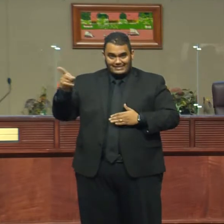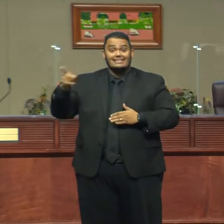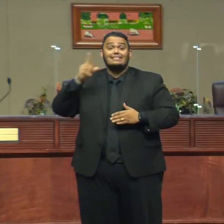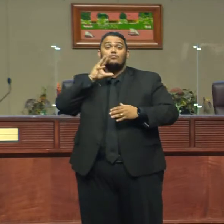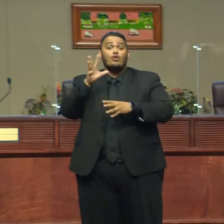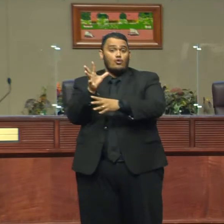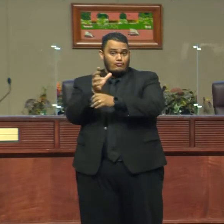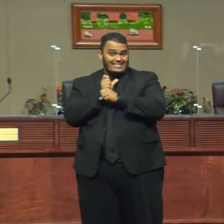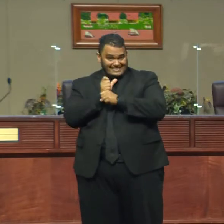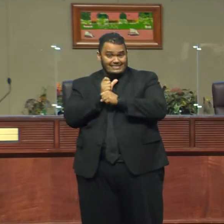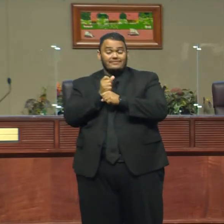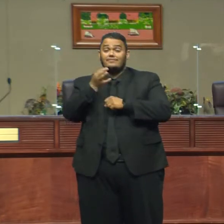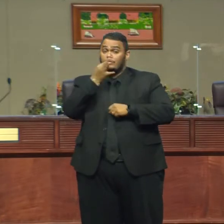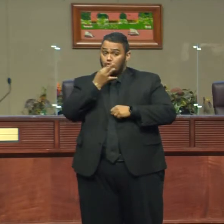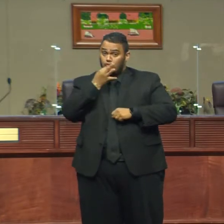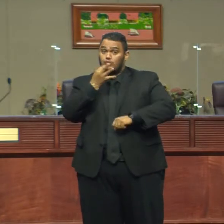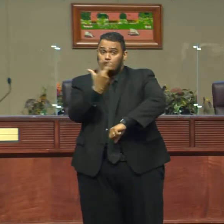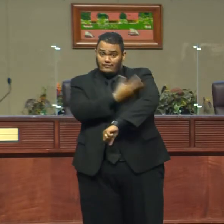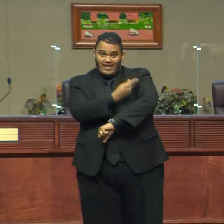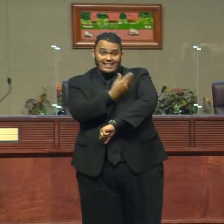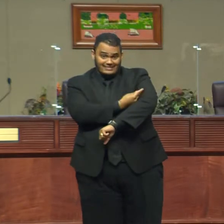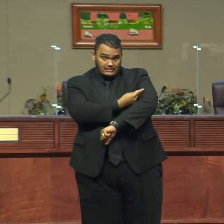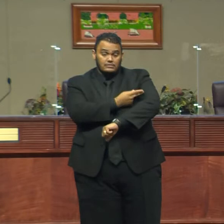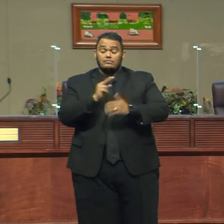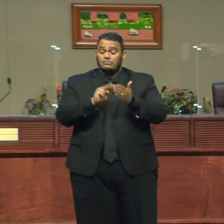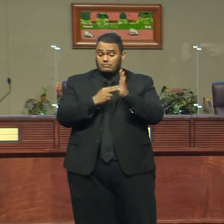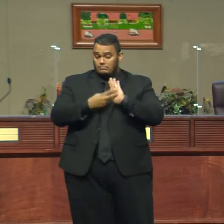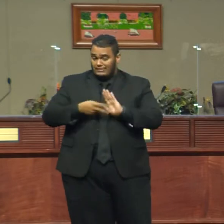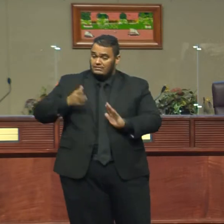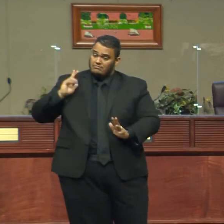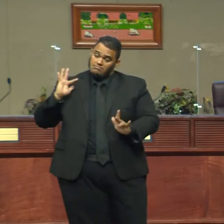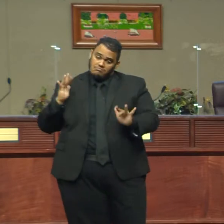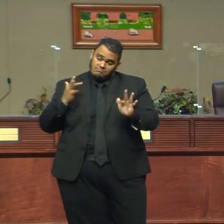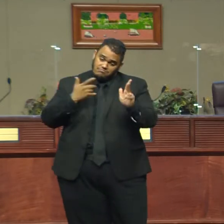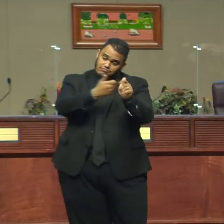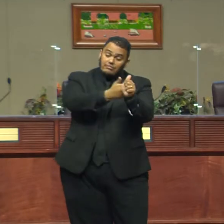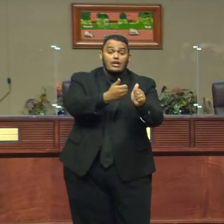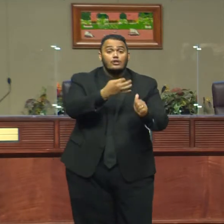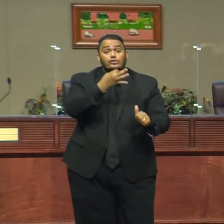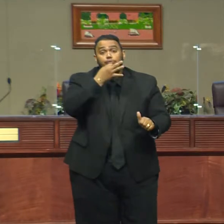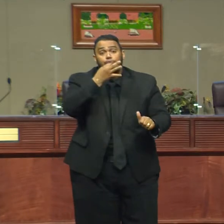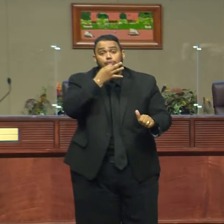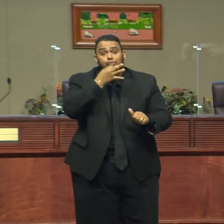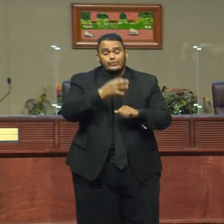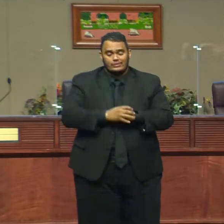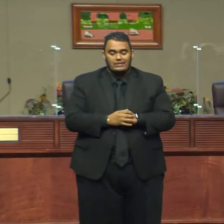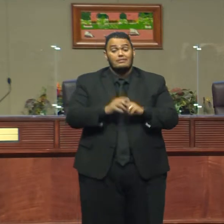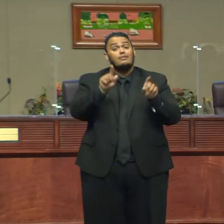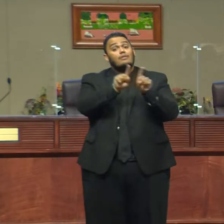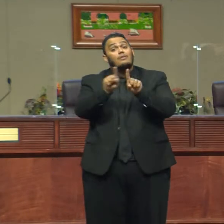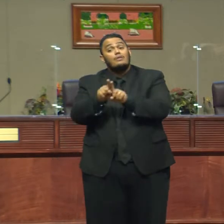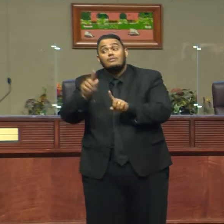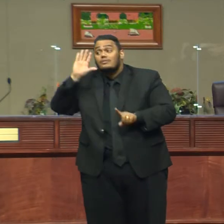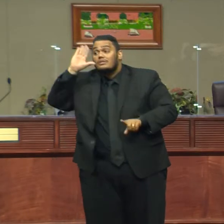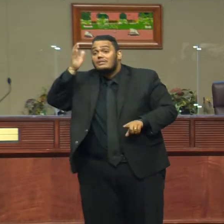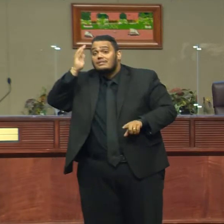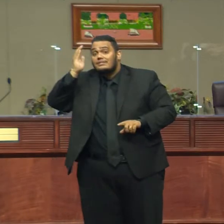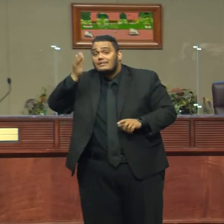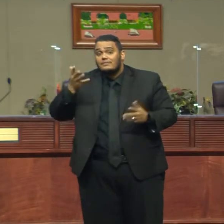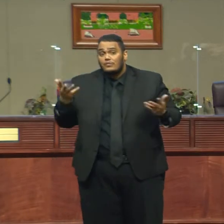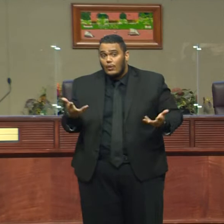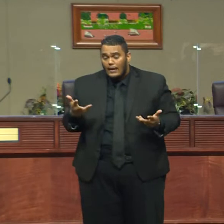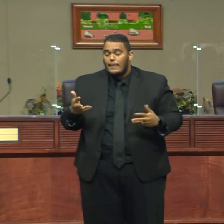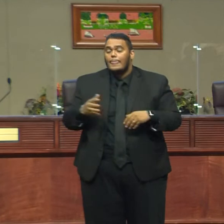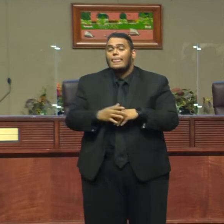ramp up. And what we were also told was that it appears that initially they will have some